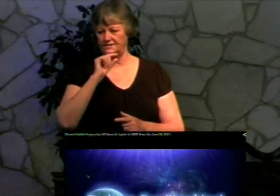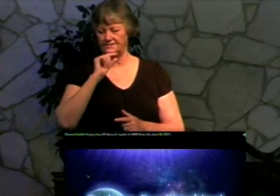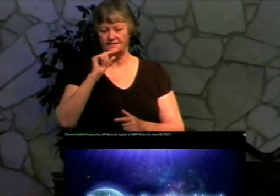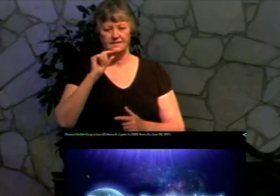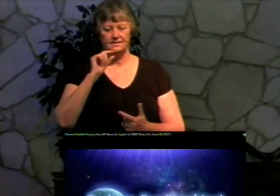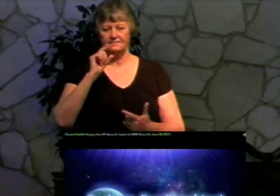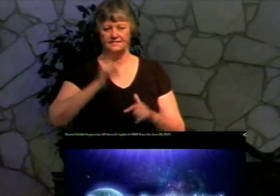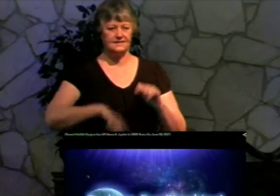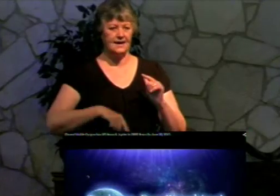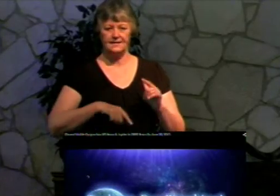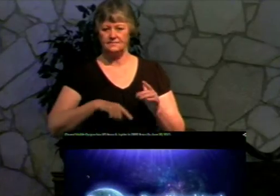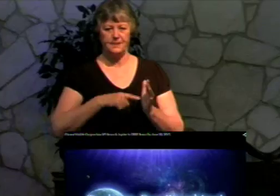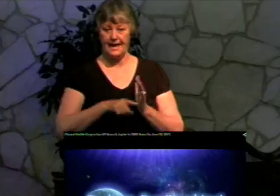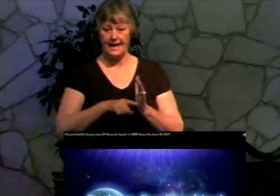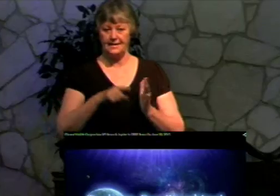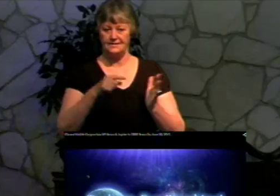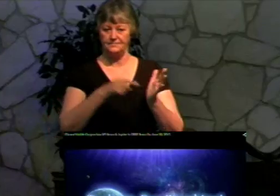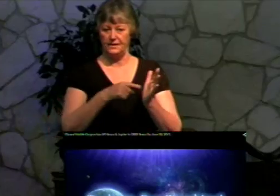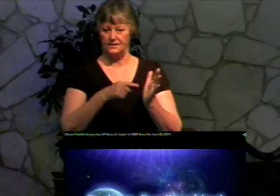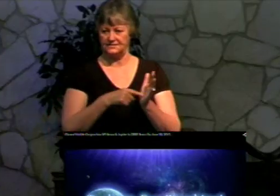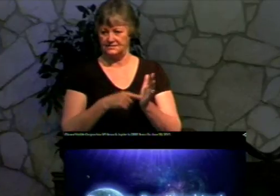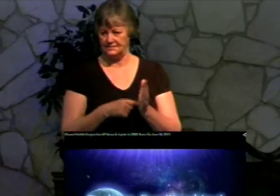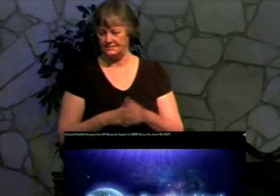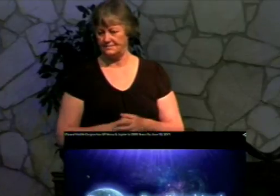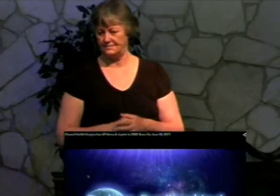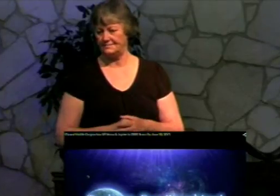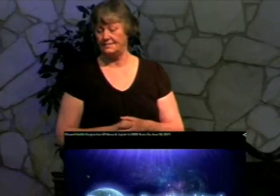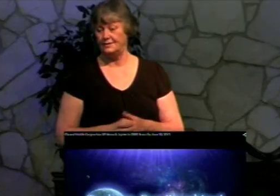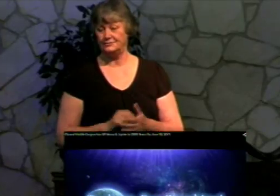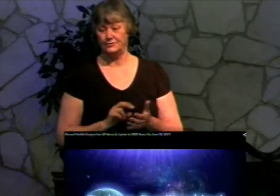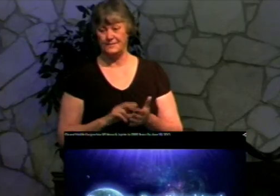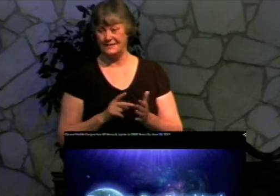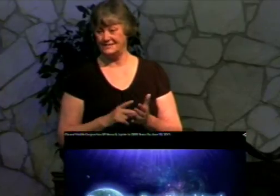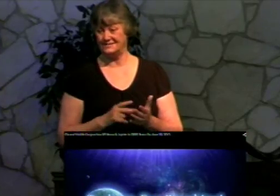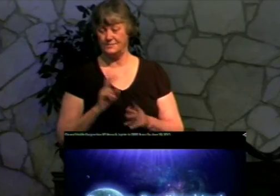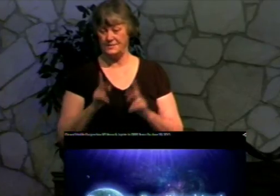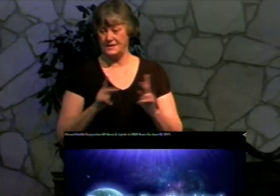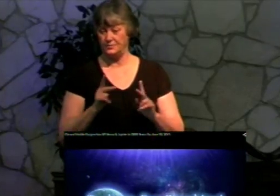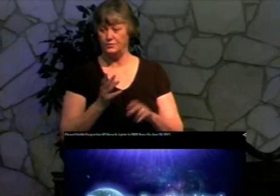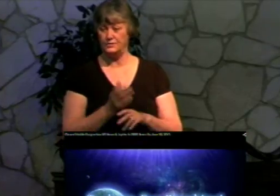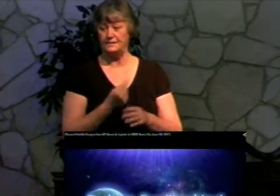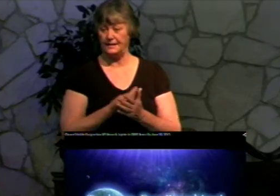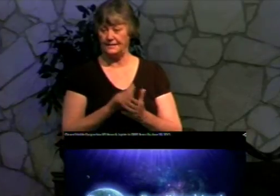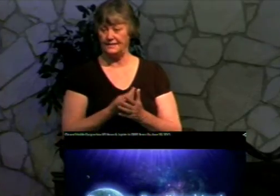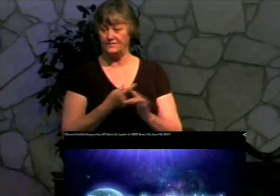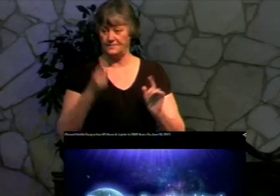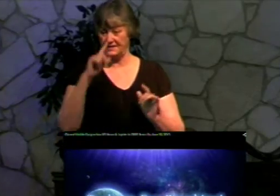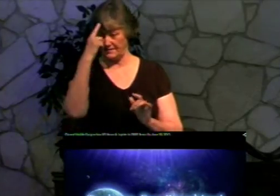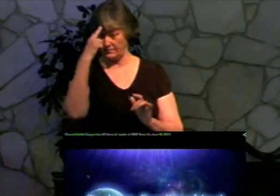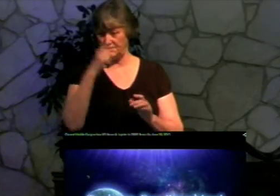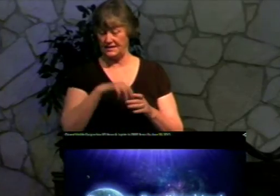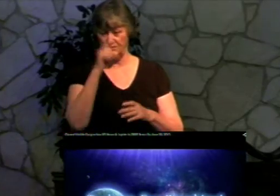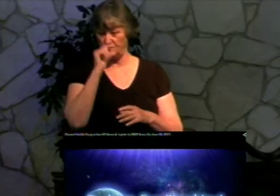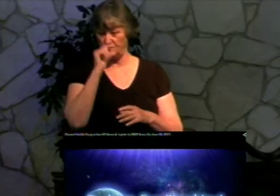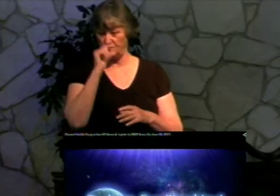Greece can't pay its bills. So that means the people who get money from the government in Greece